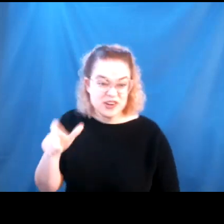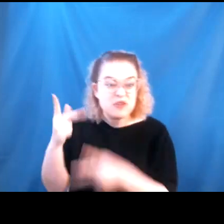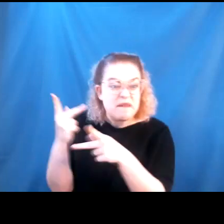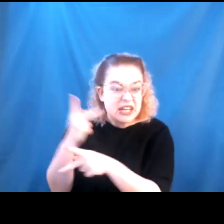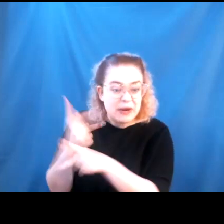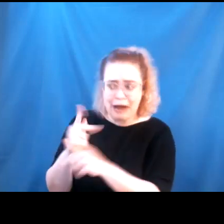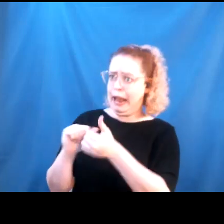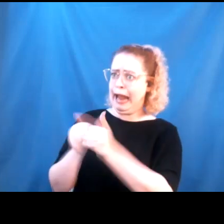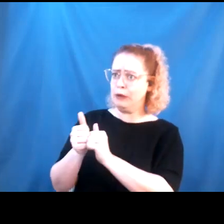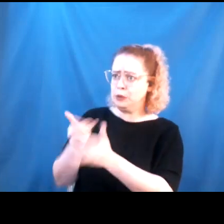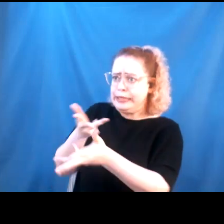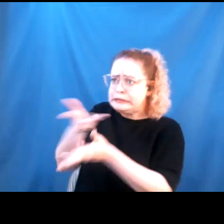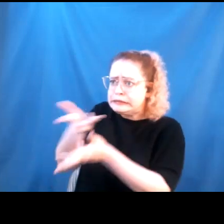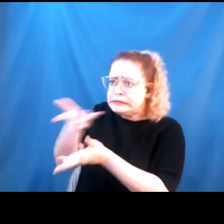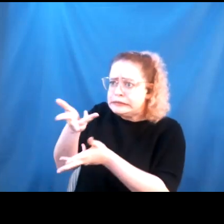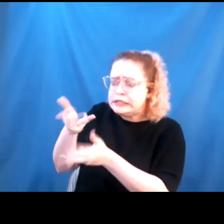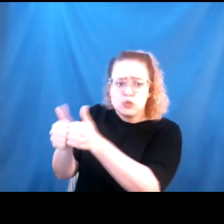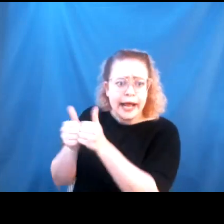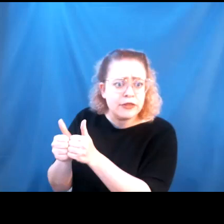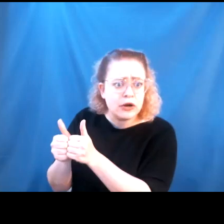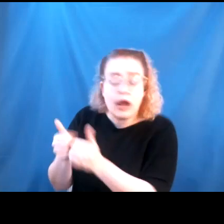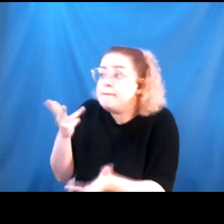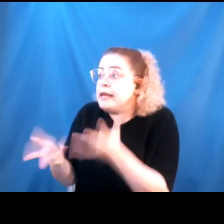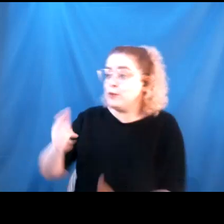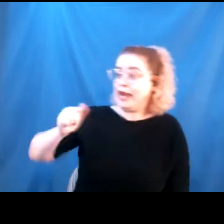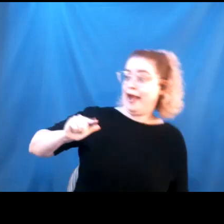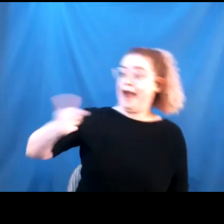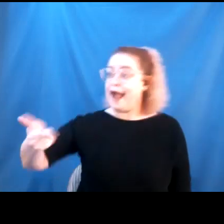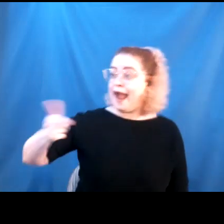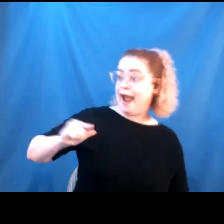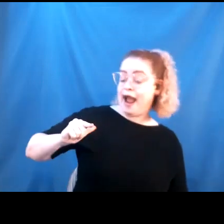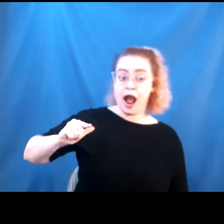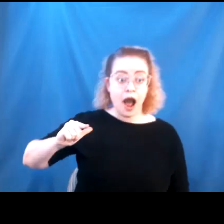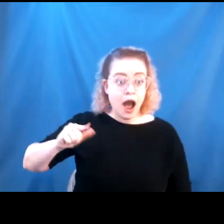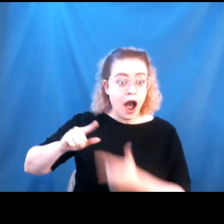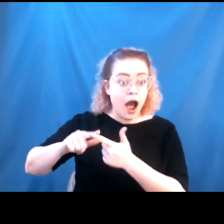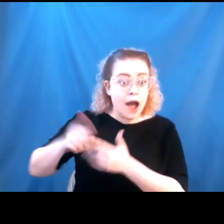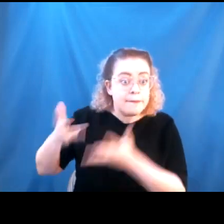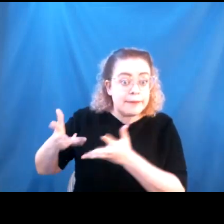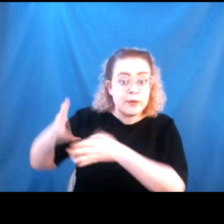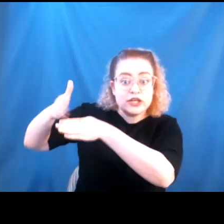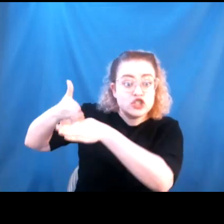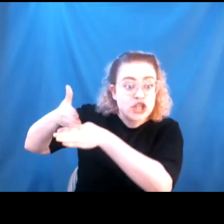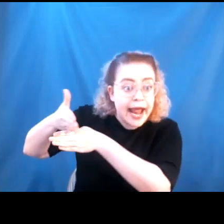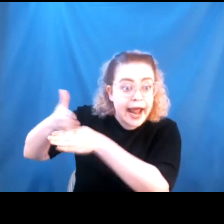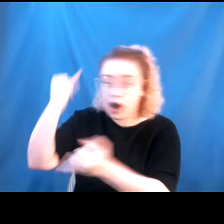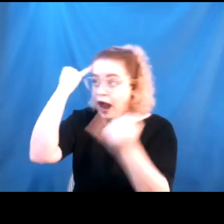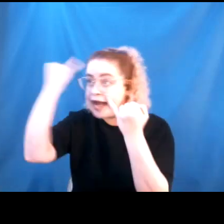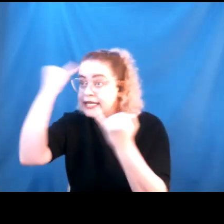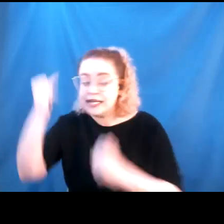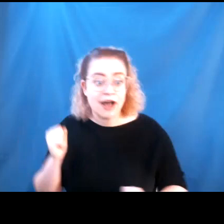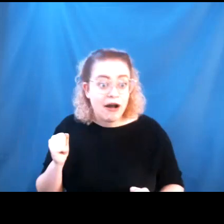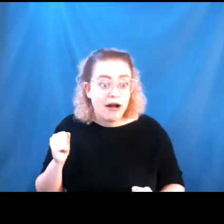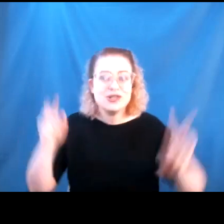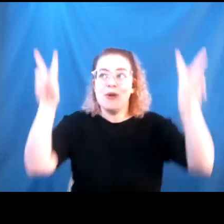together. Maybe you take turns, maybe you share your ideas. So in this story, we have up at the title, we have